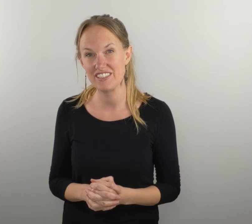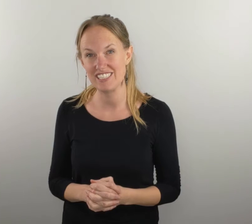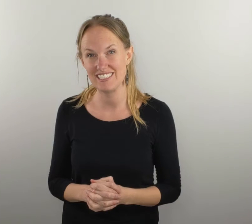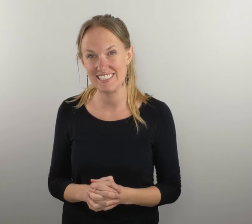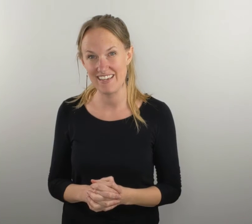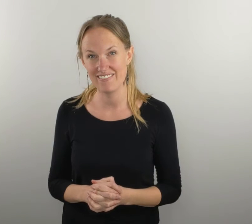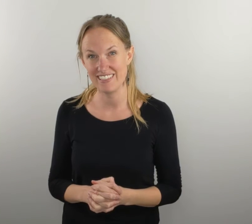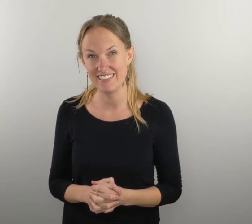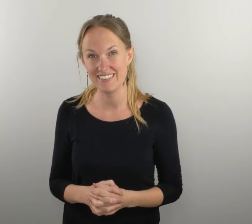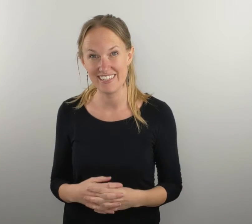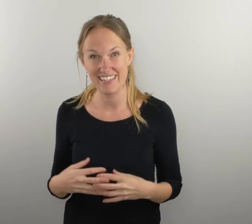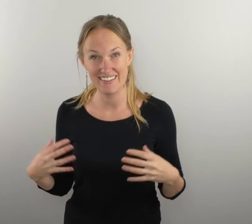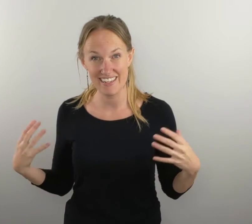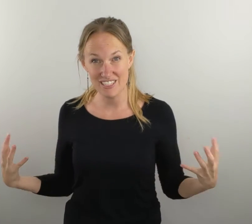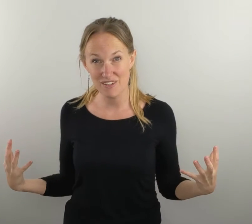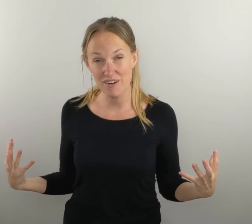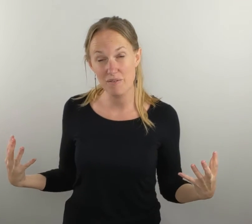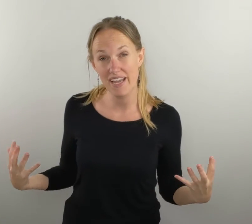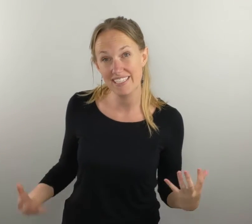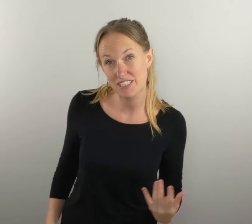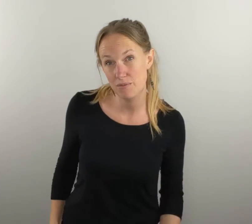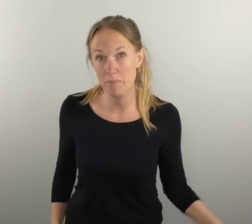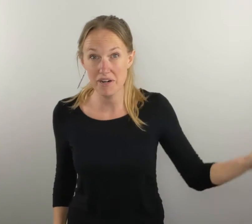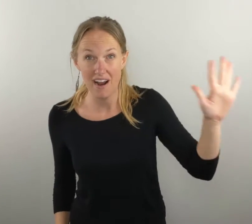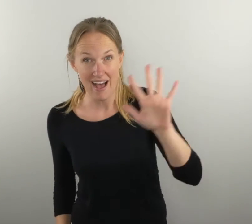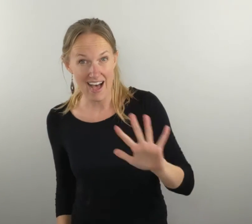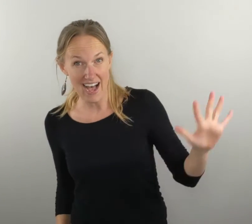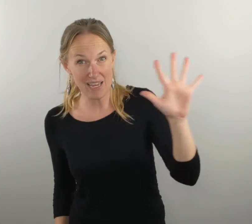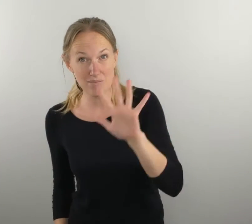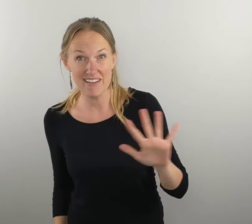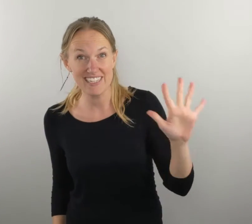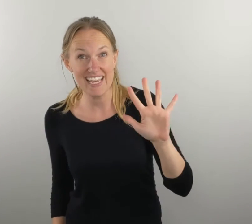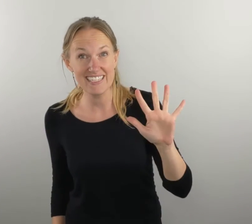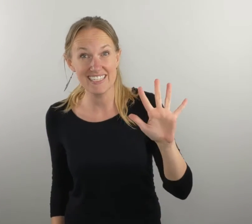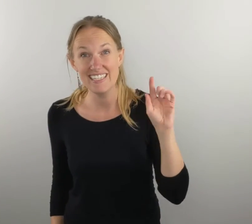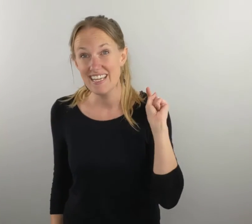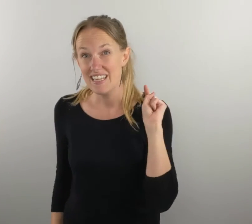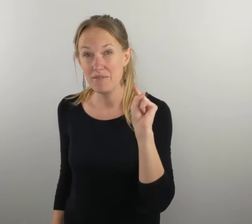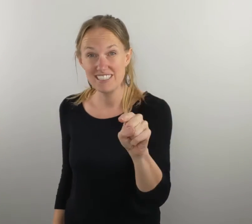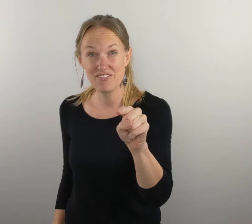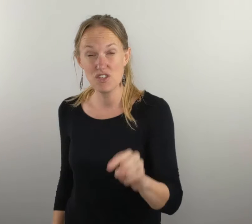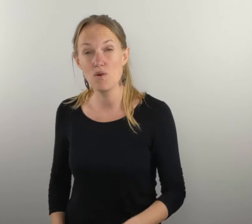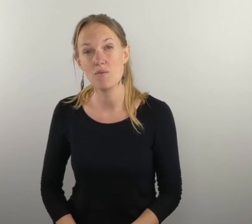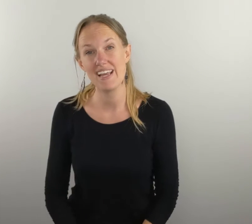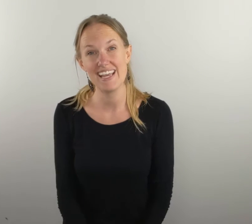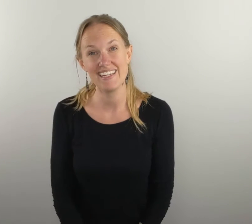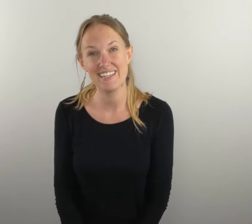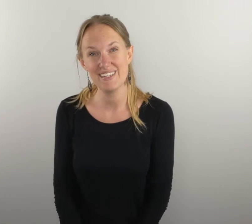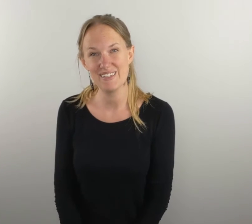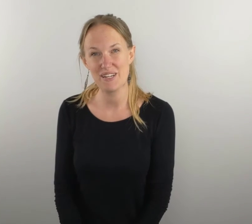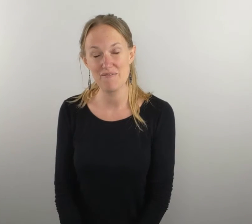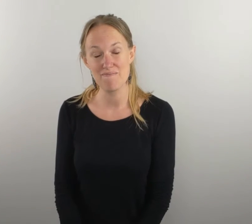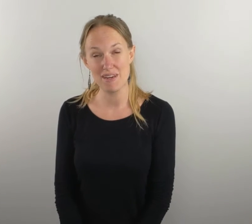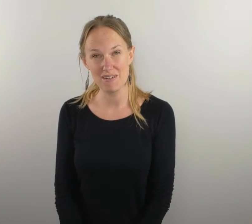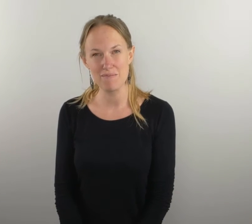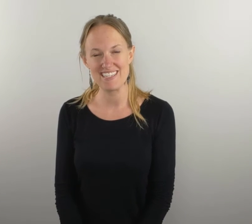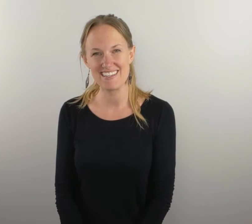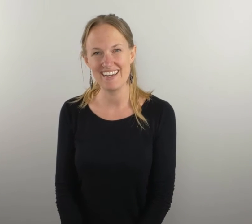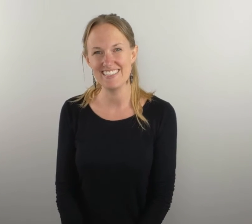Kristian Stanfill. So we'll get into it right away. Just remember, I am left-handed. That means if you are right-handed, you're gonna mirror my signs.